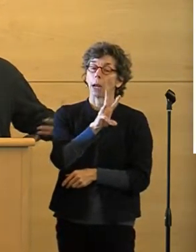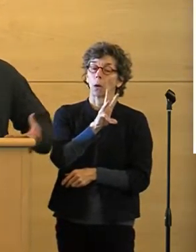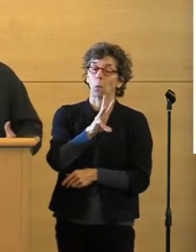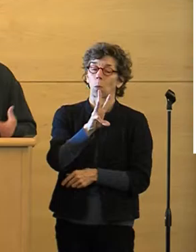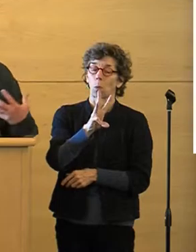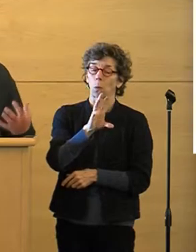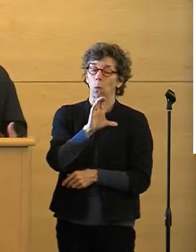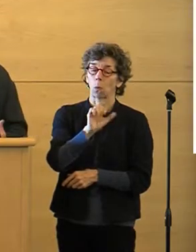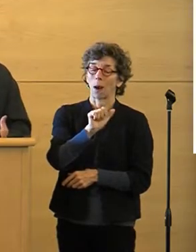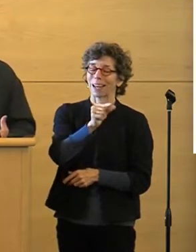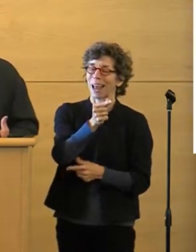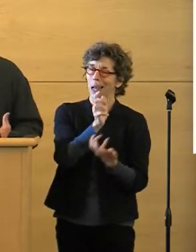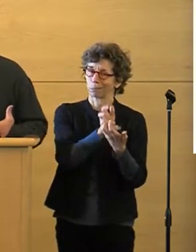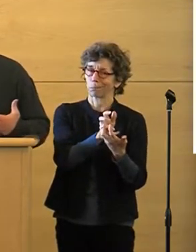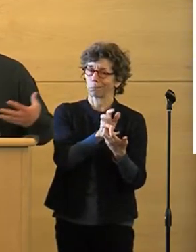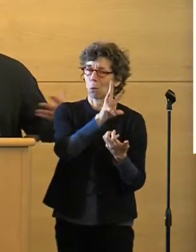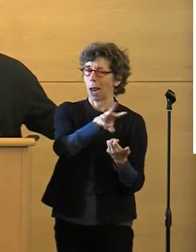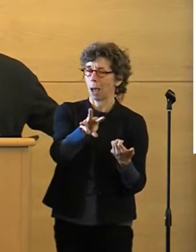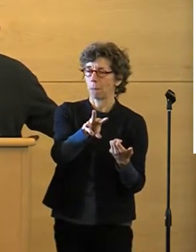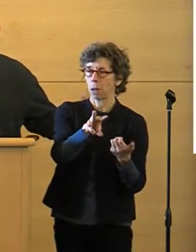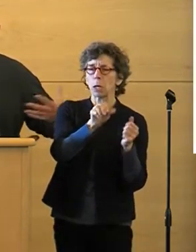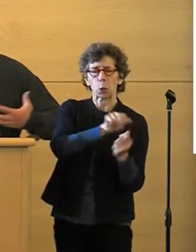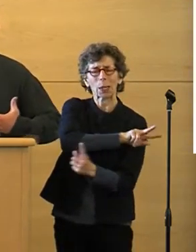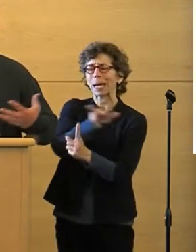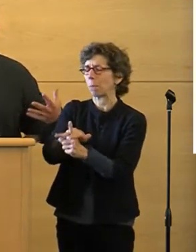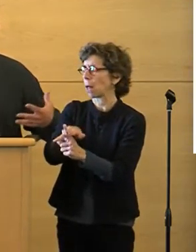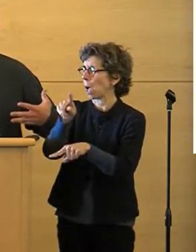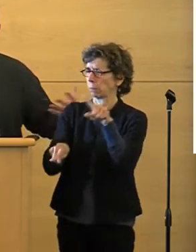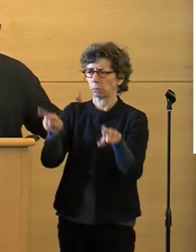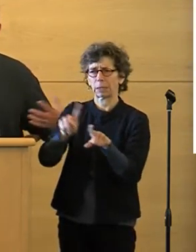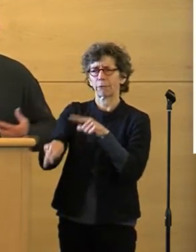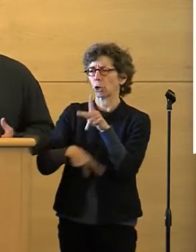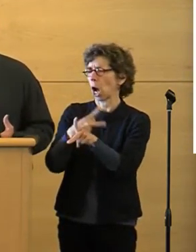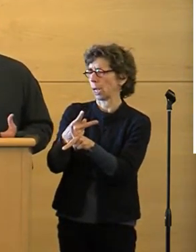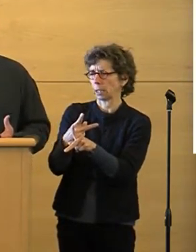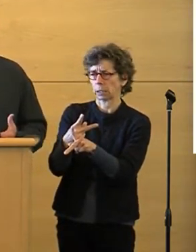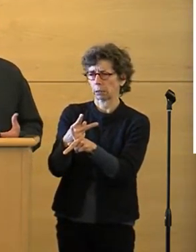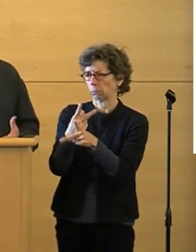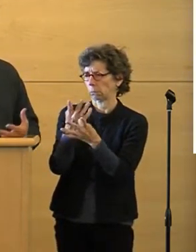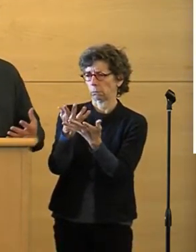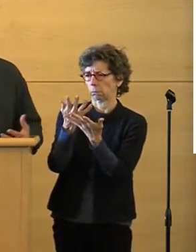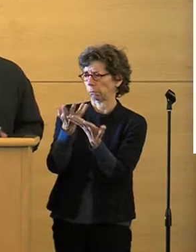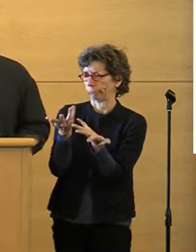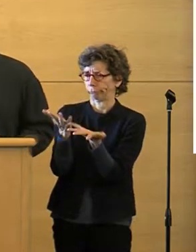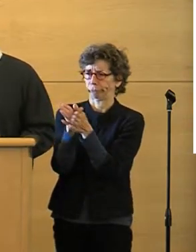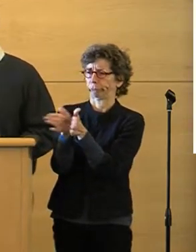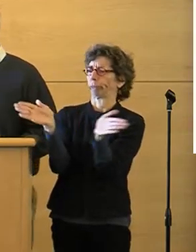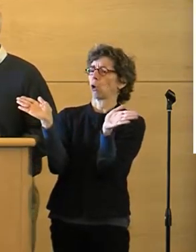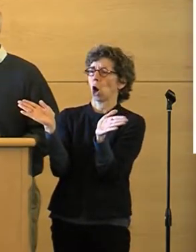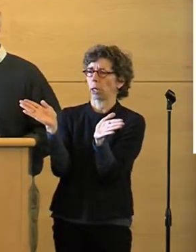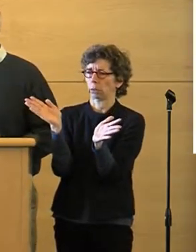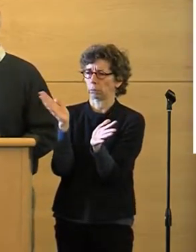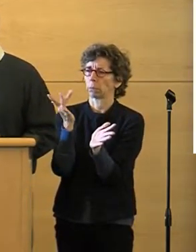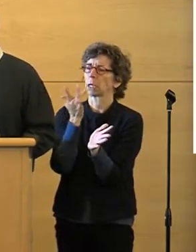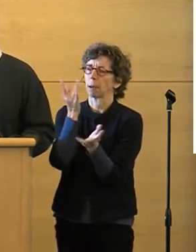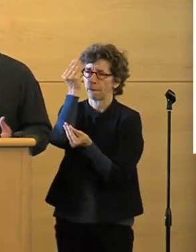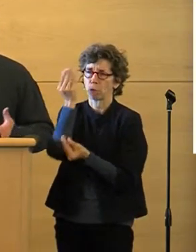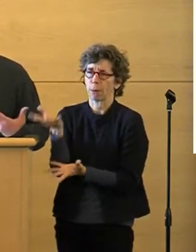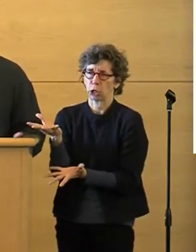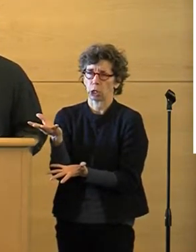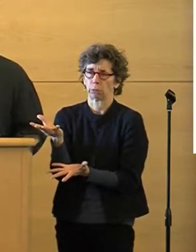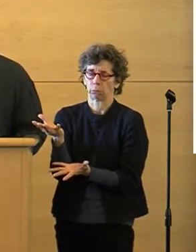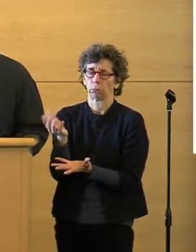Accessibility Guidelines version 2.0 at level 2A as the Section 508 requirement.